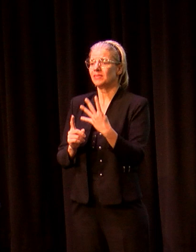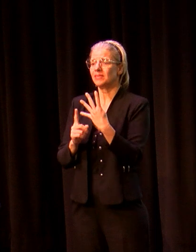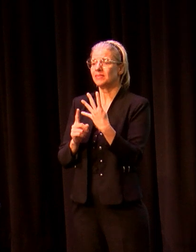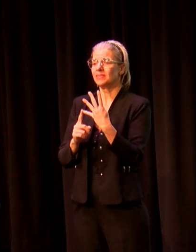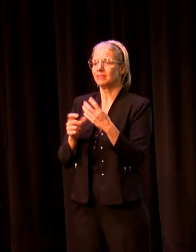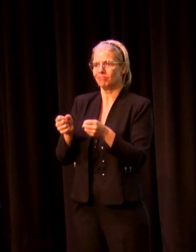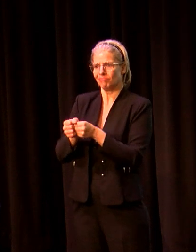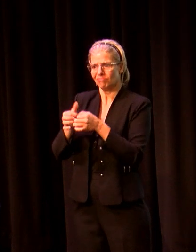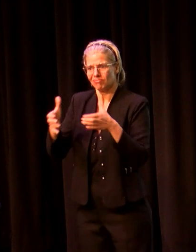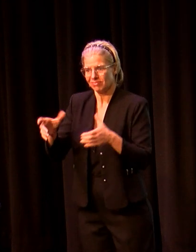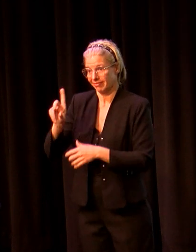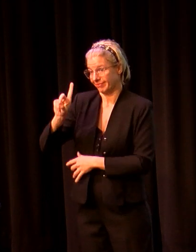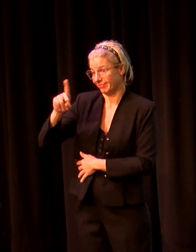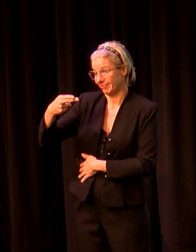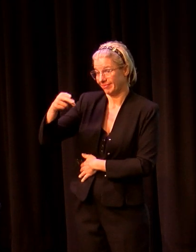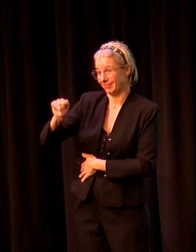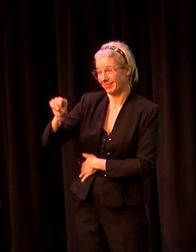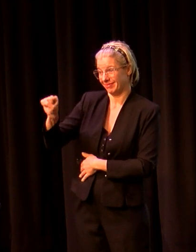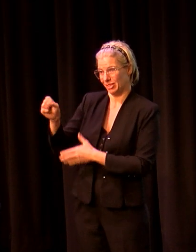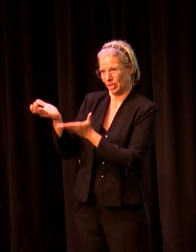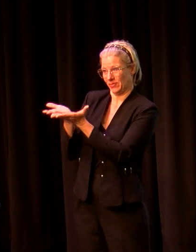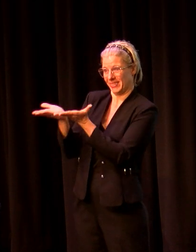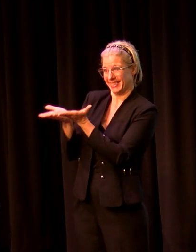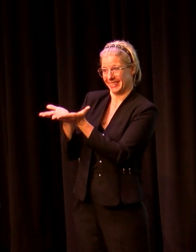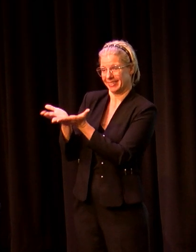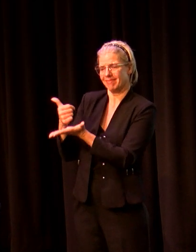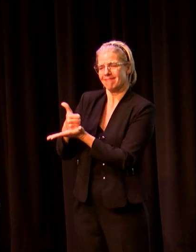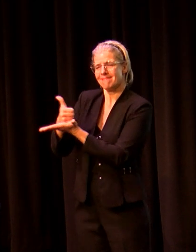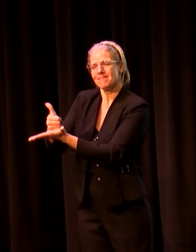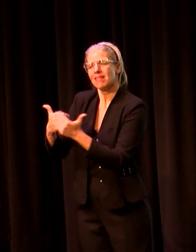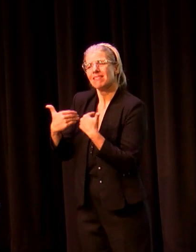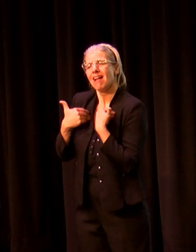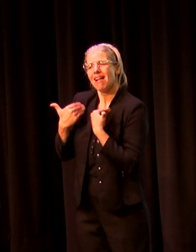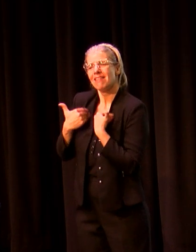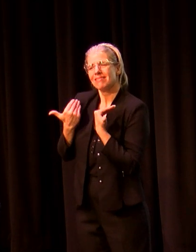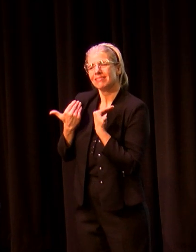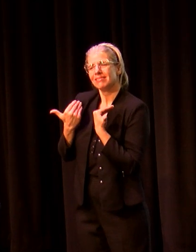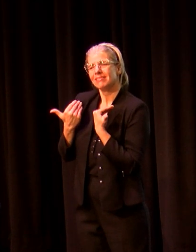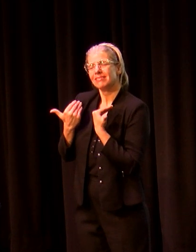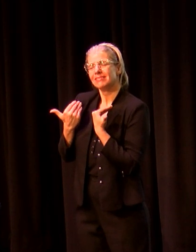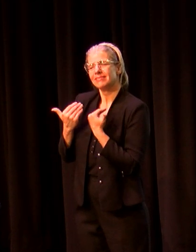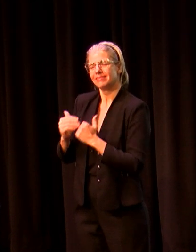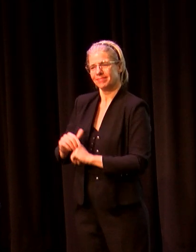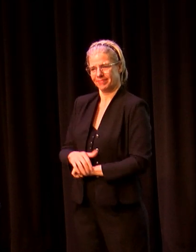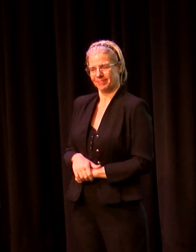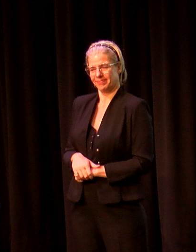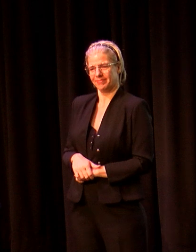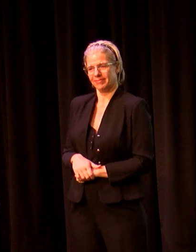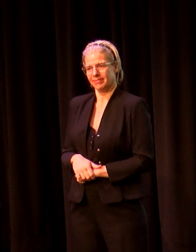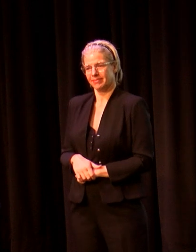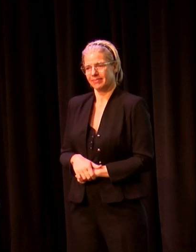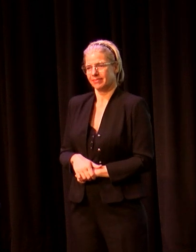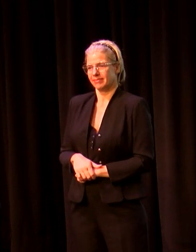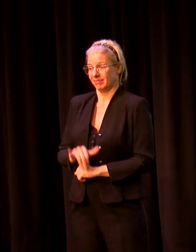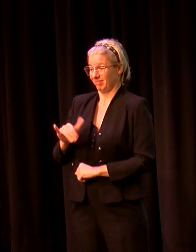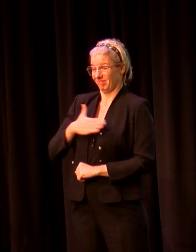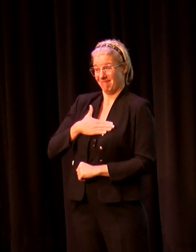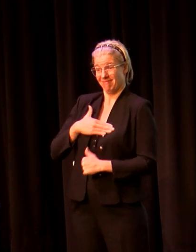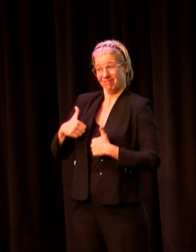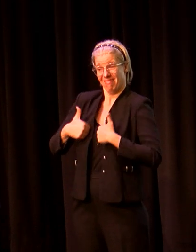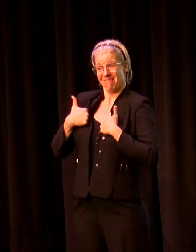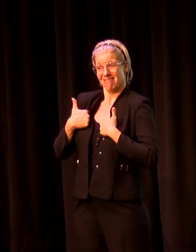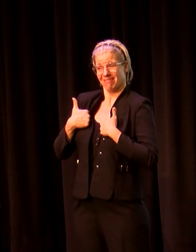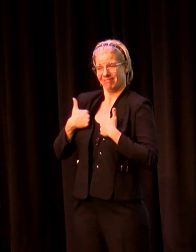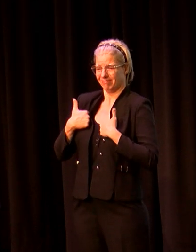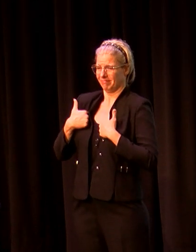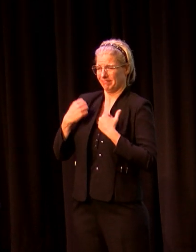services to serve youth, including unaccompanied youth. And in other walks in my life, I've heard that there's a need for expanded